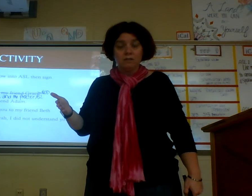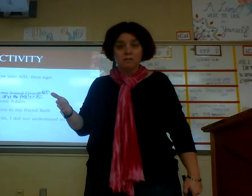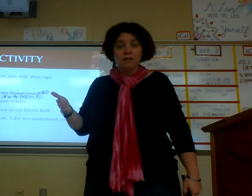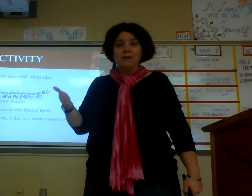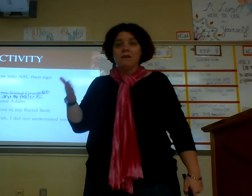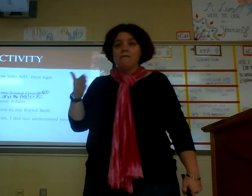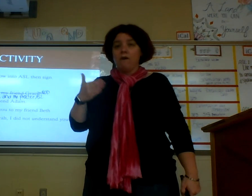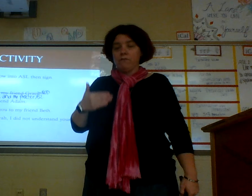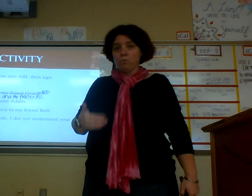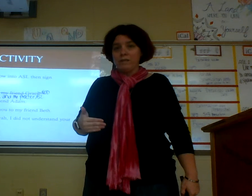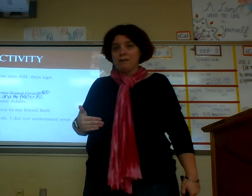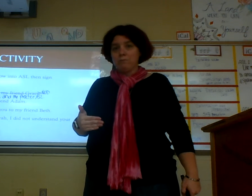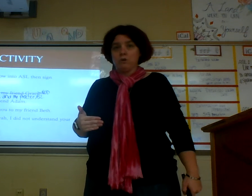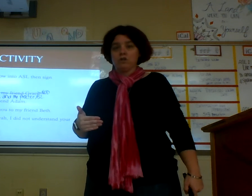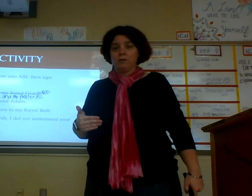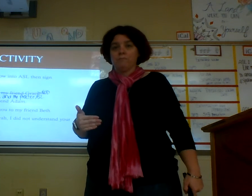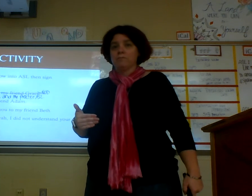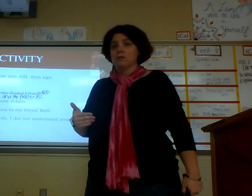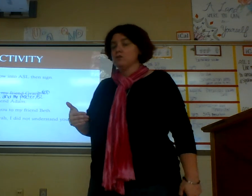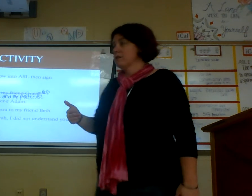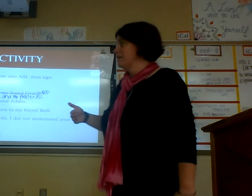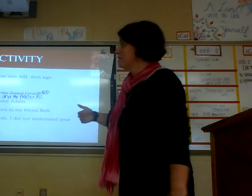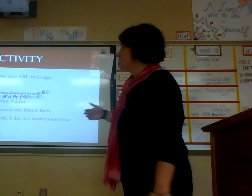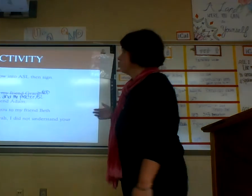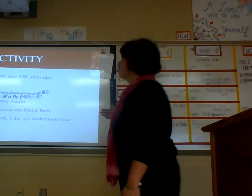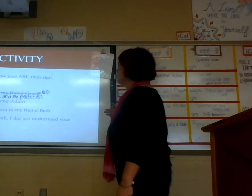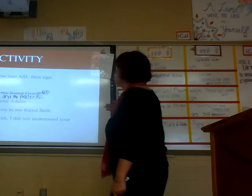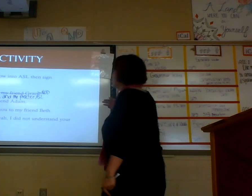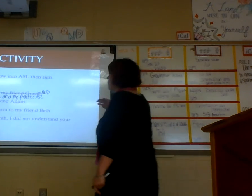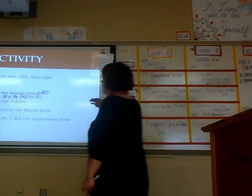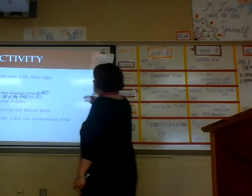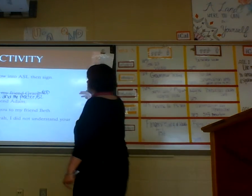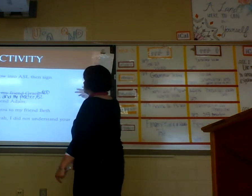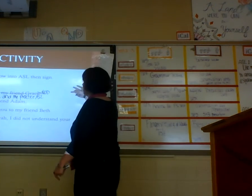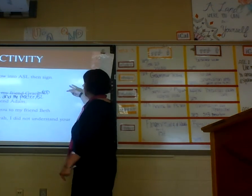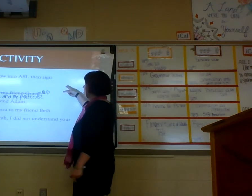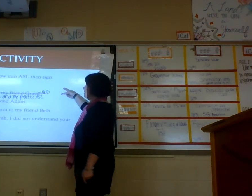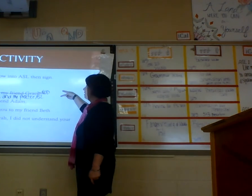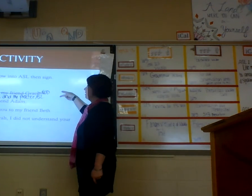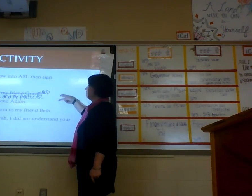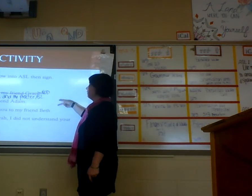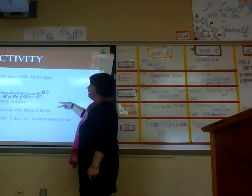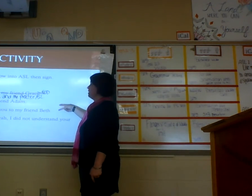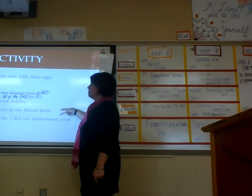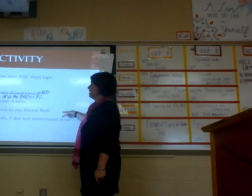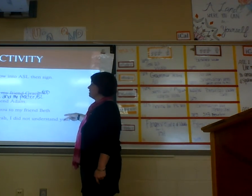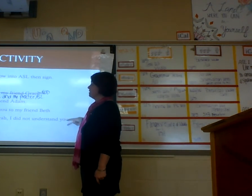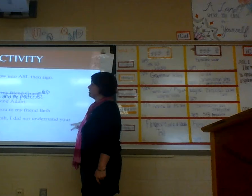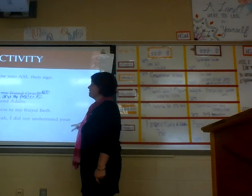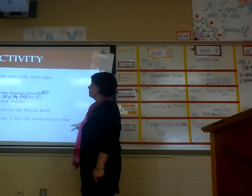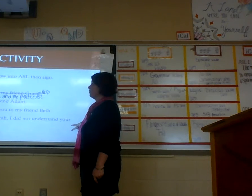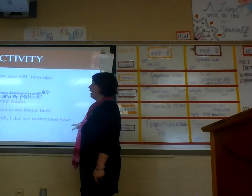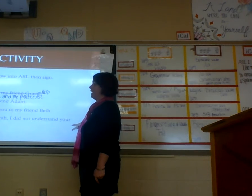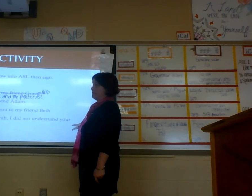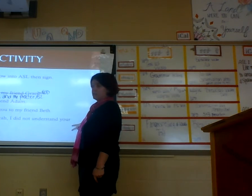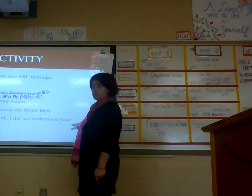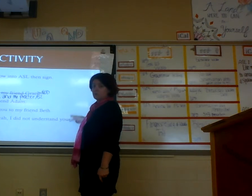points on the written portion. So you get an additional 2 points for each sentence for 8. So that's